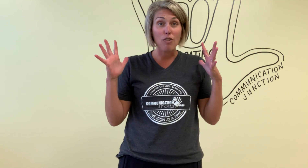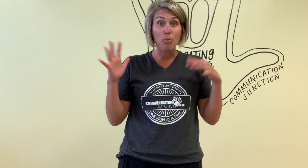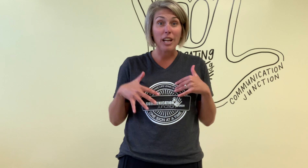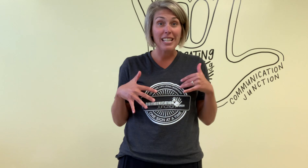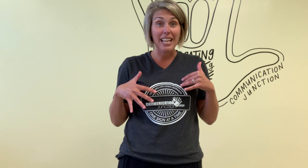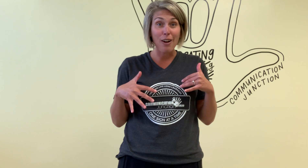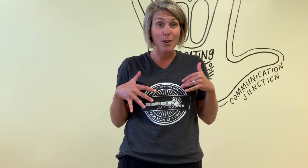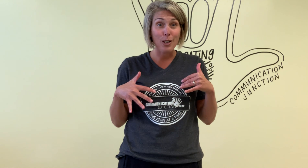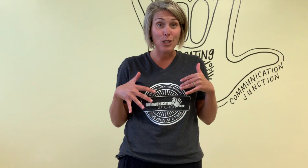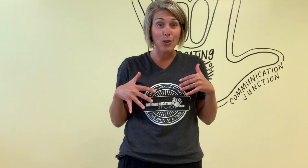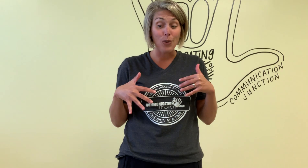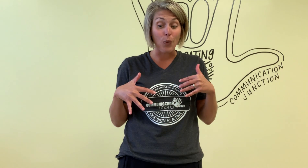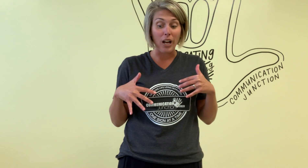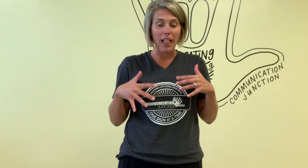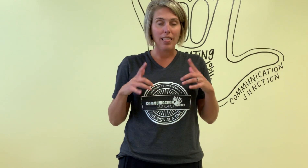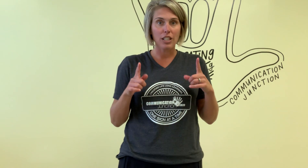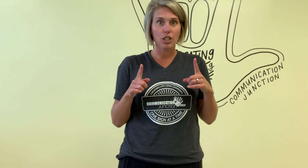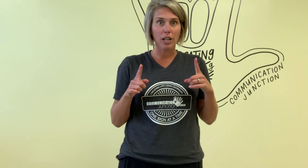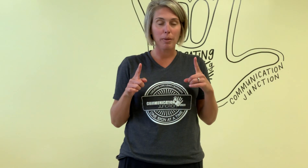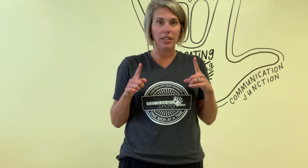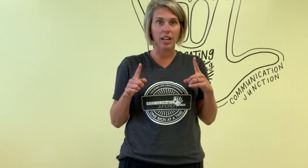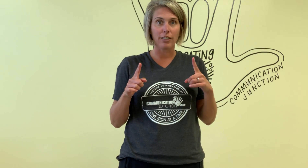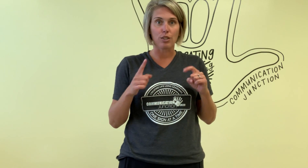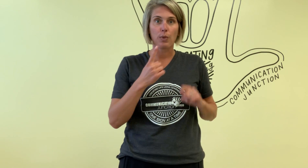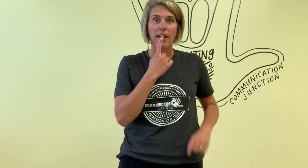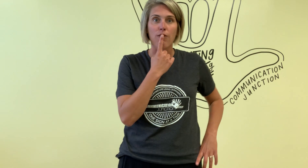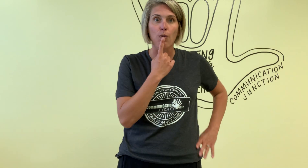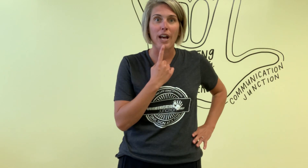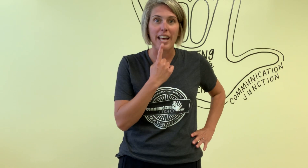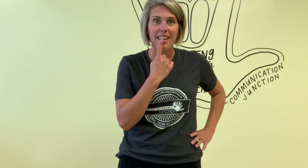rain down on you. Let's talk about the colors. We have red,